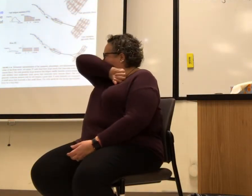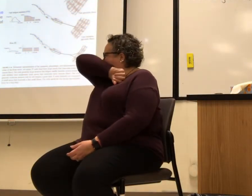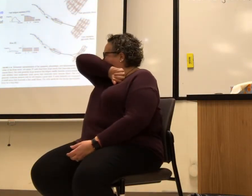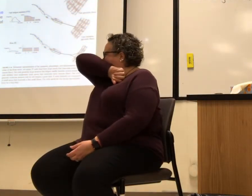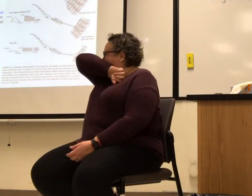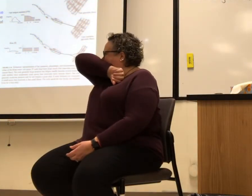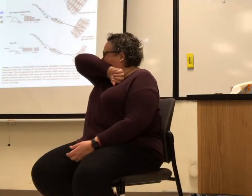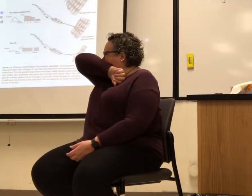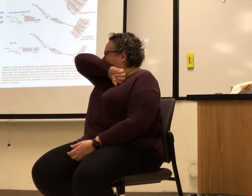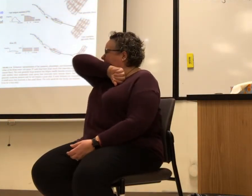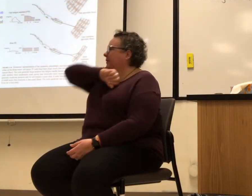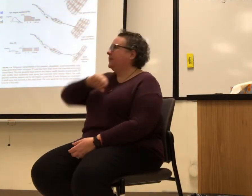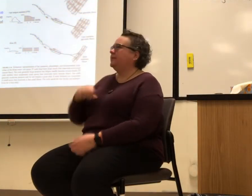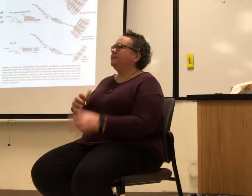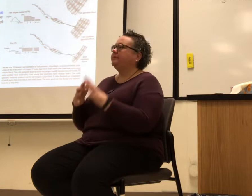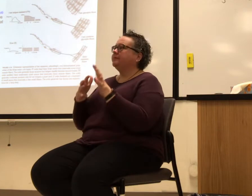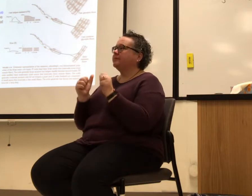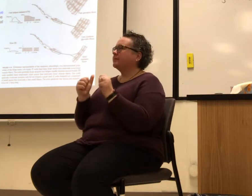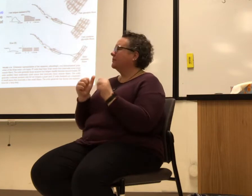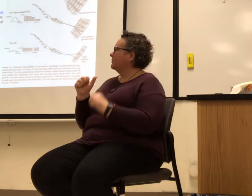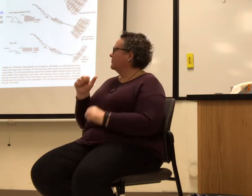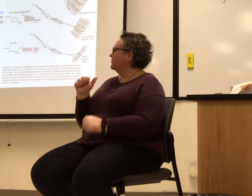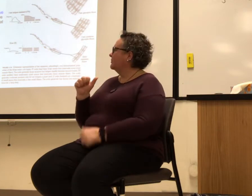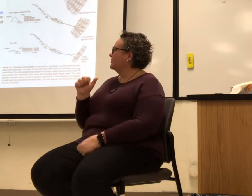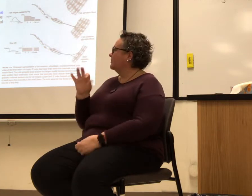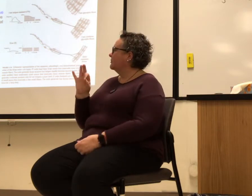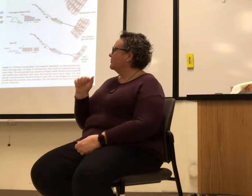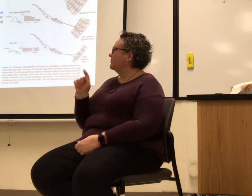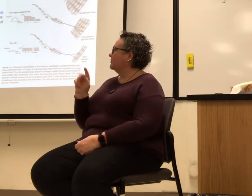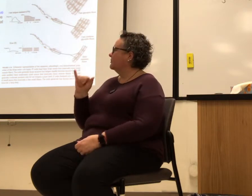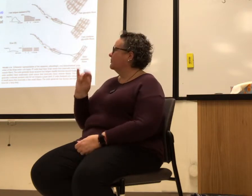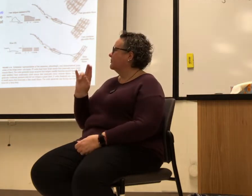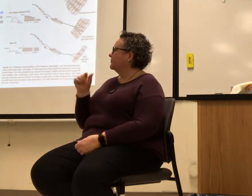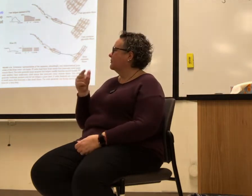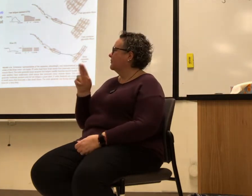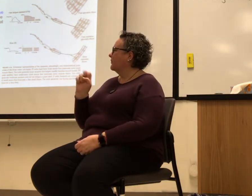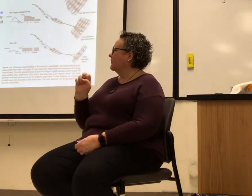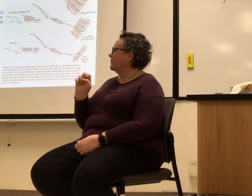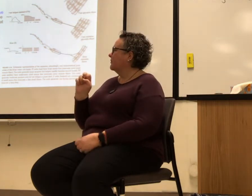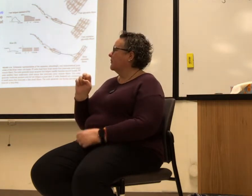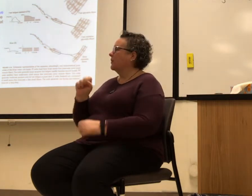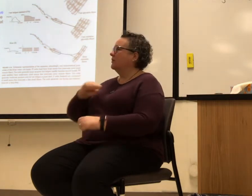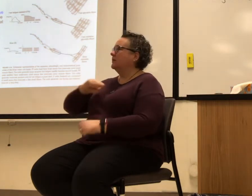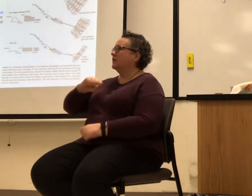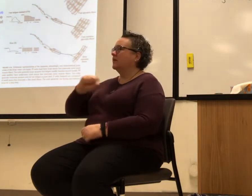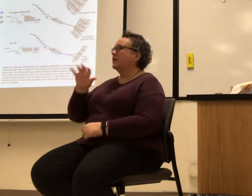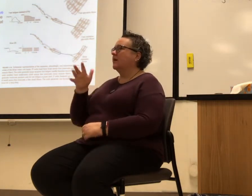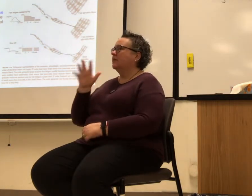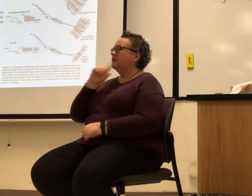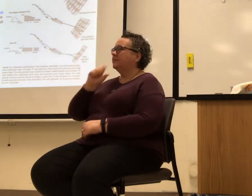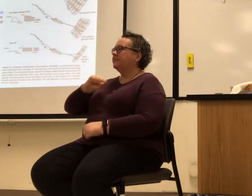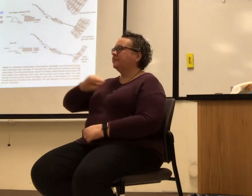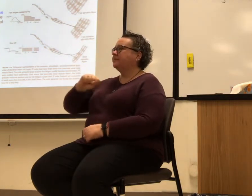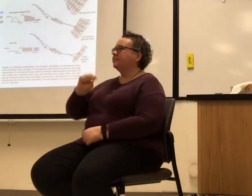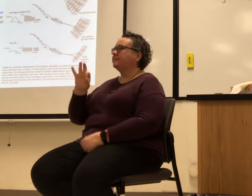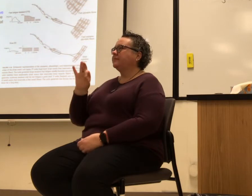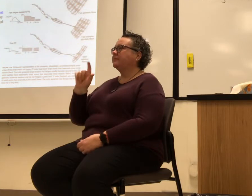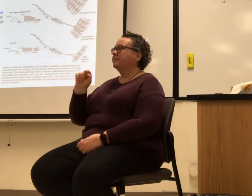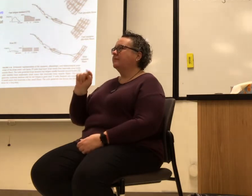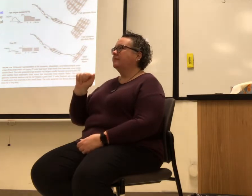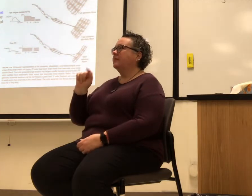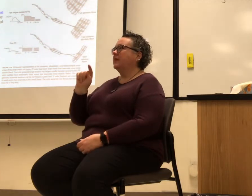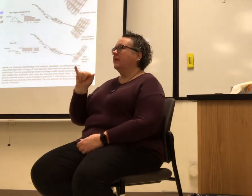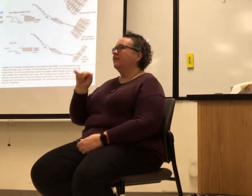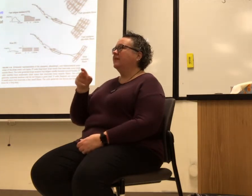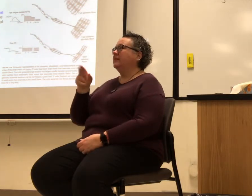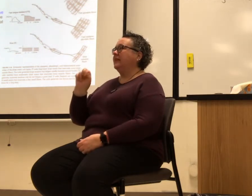Resistant, what does that mean? It means they fatigue fast, but then they kind of resist the fatigue. When we look at the fatigue curve, you'll see